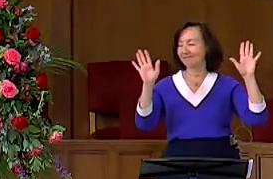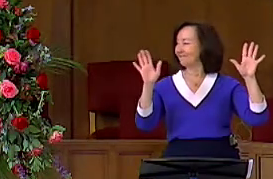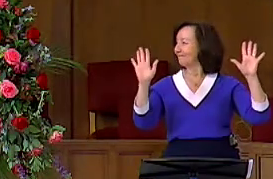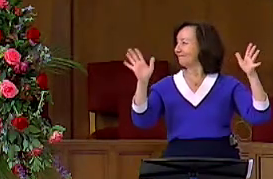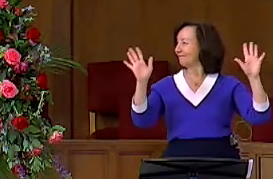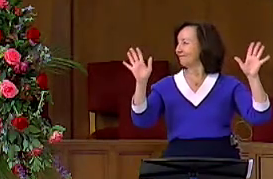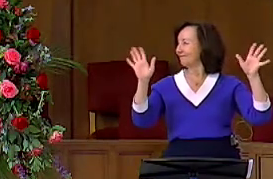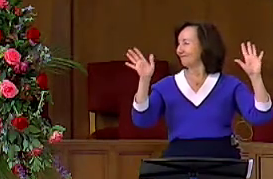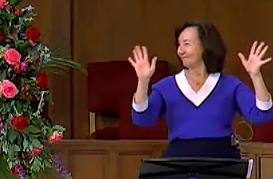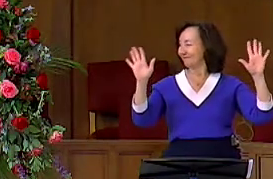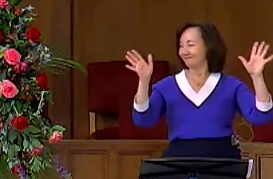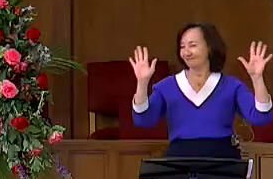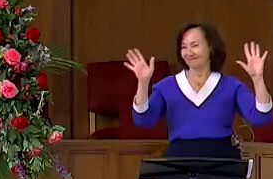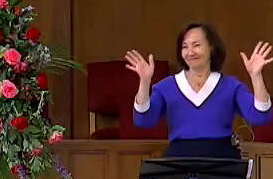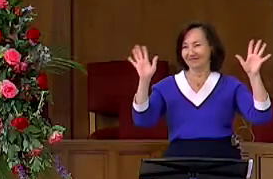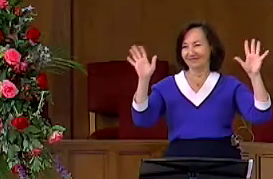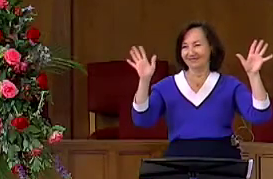God has blessed me to be here.